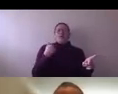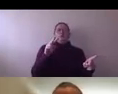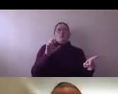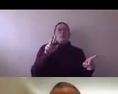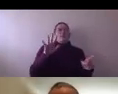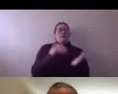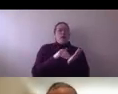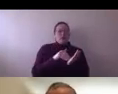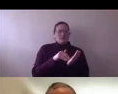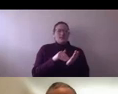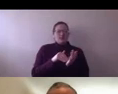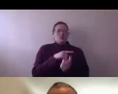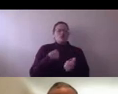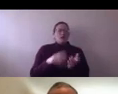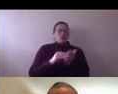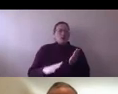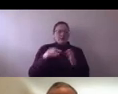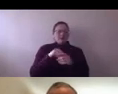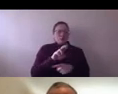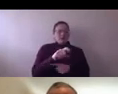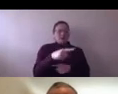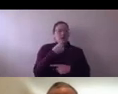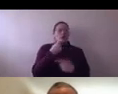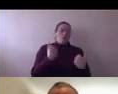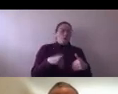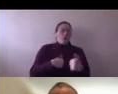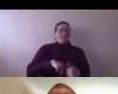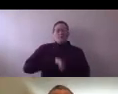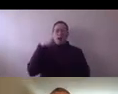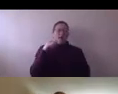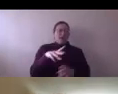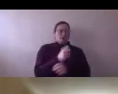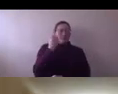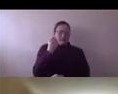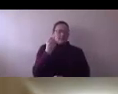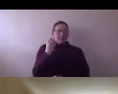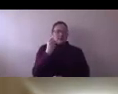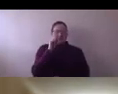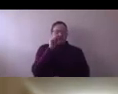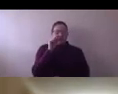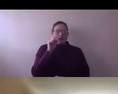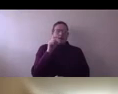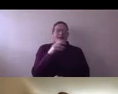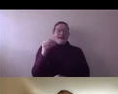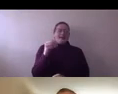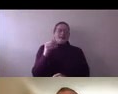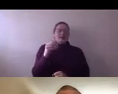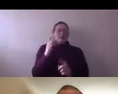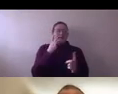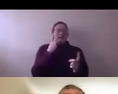235,000 Chinese students in the US. He said that he was very proud of that achievement, and they said it